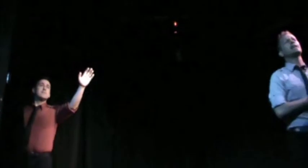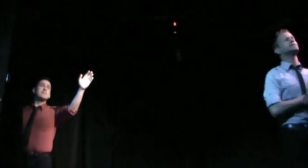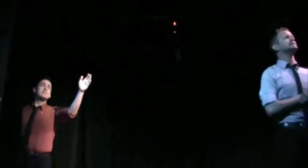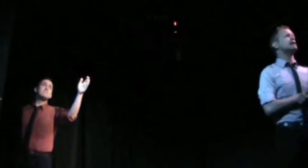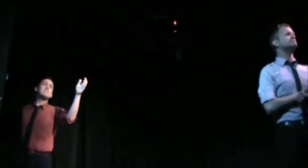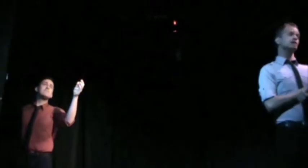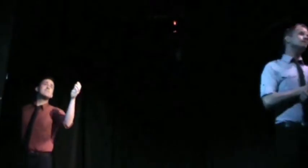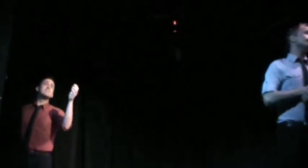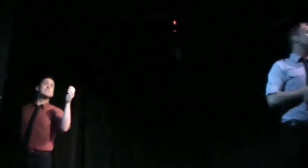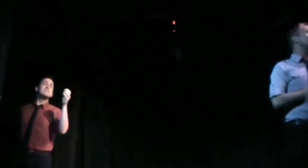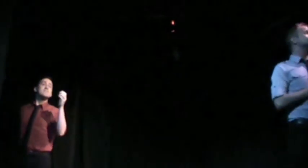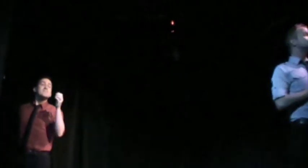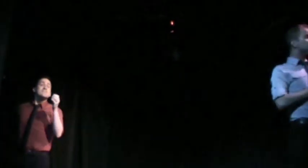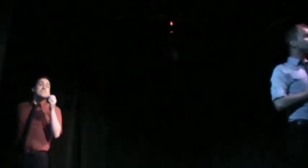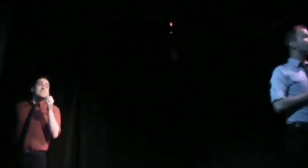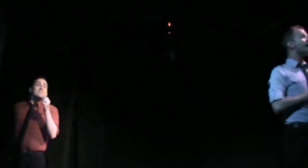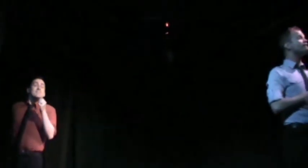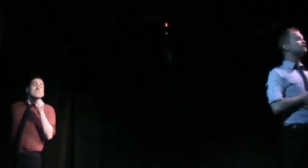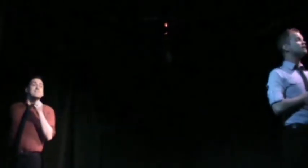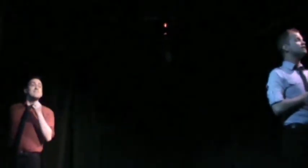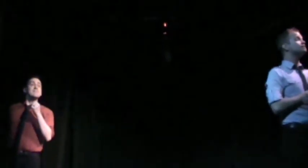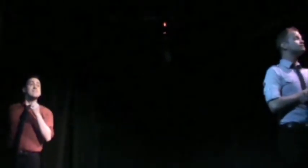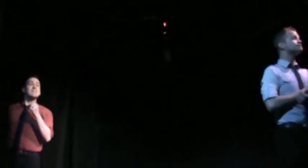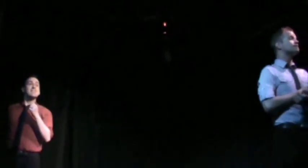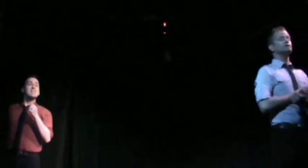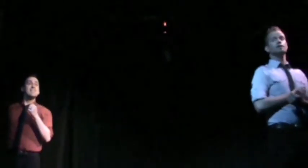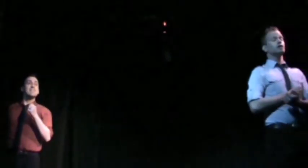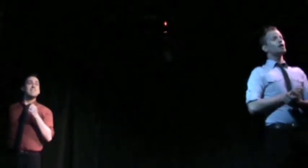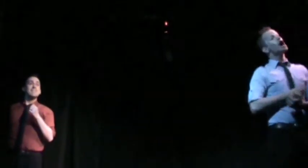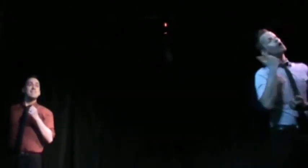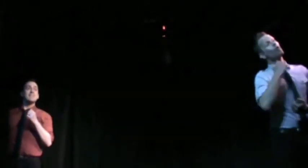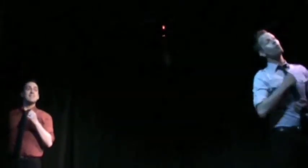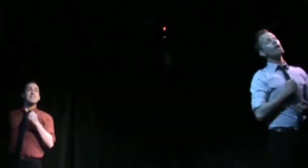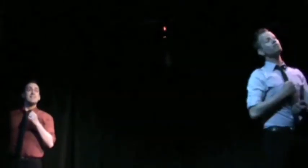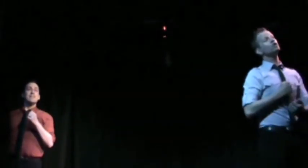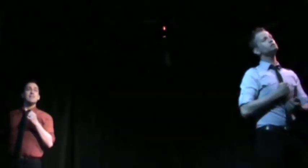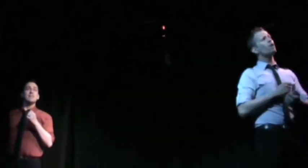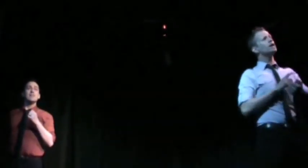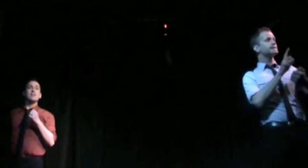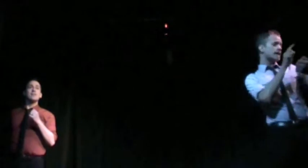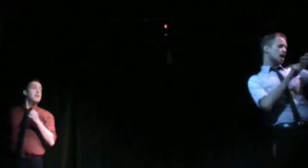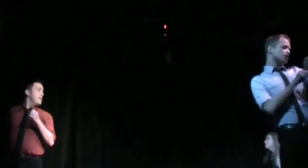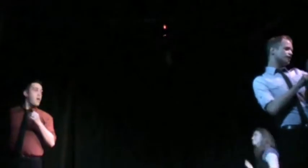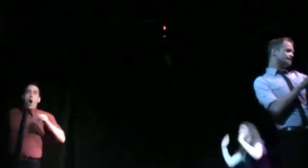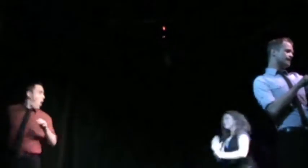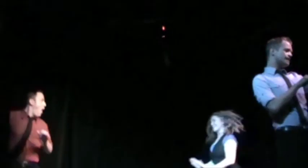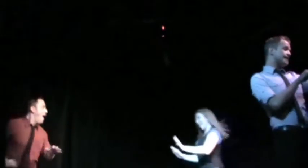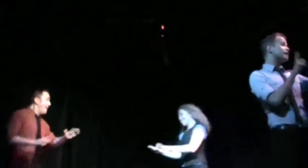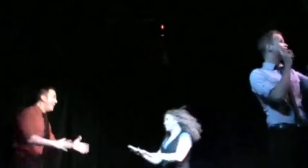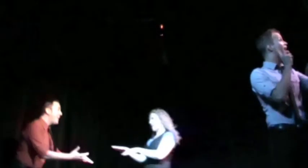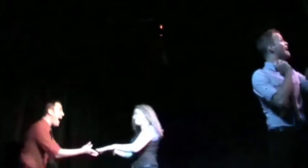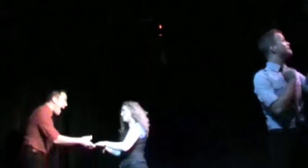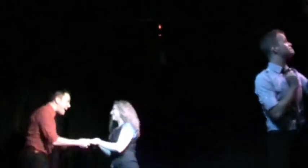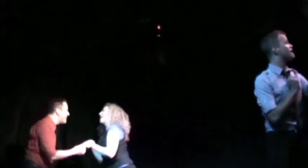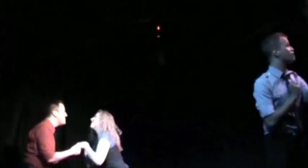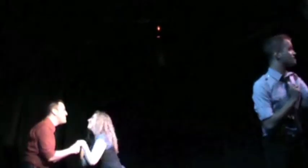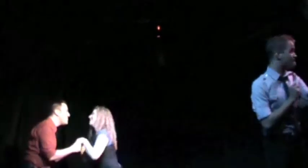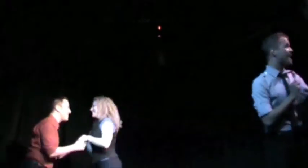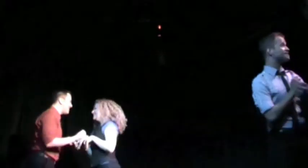to tempt Apostle Travis? When those boys got under his skin, he confided in Mary